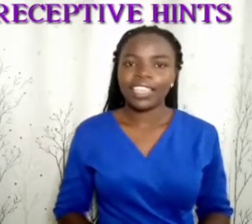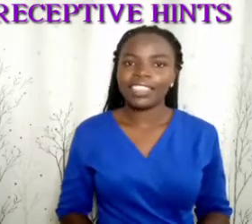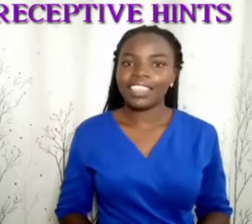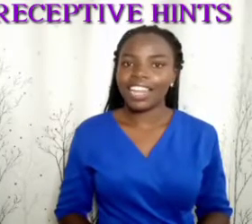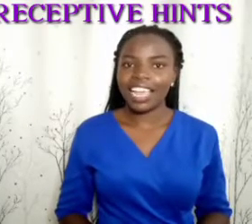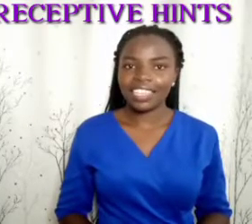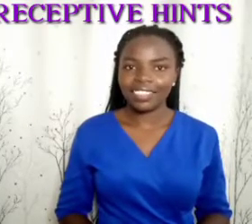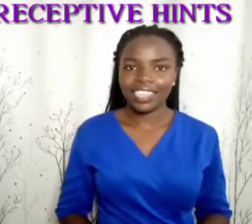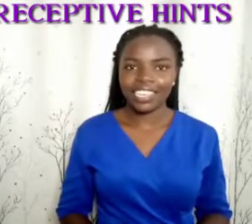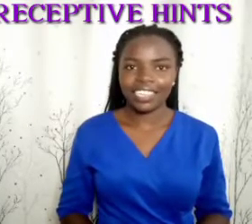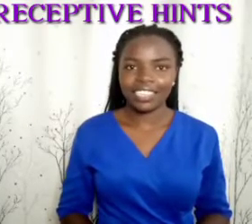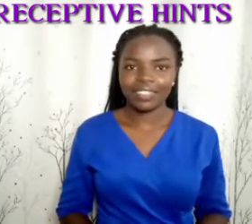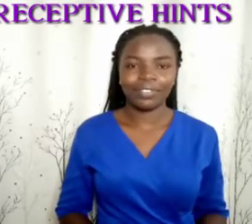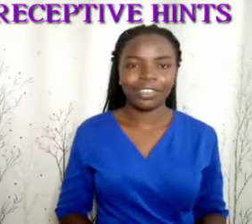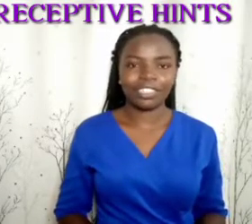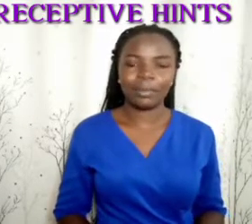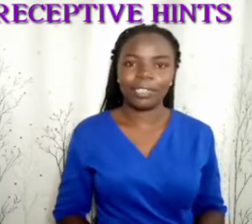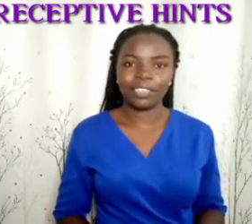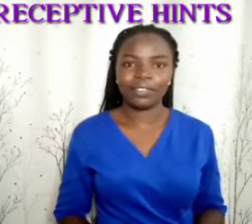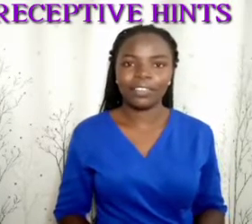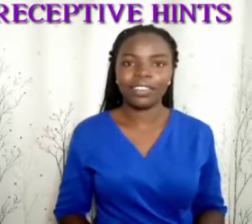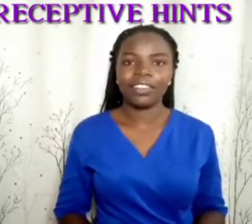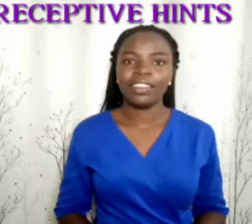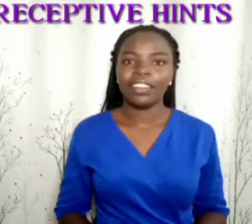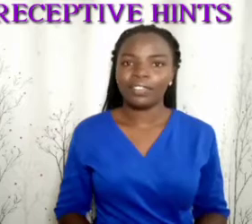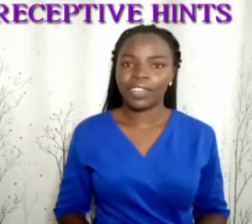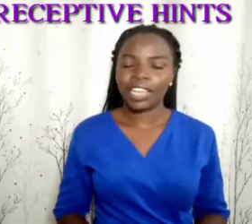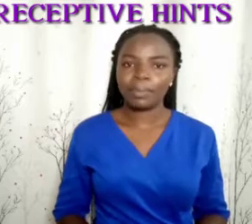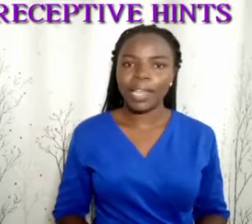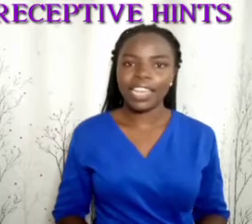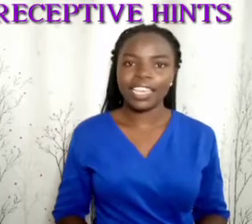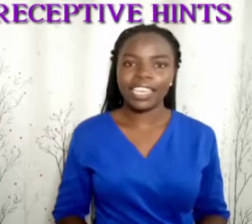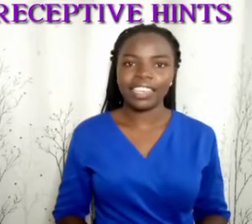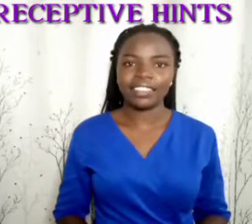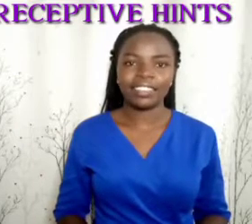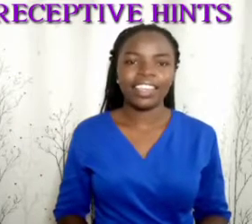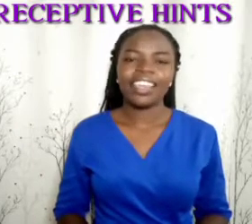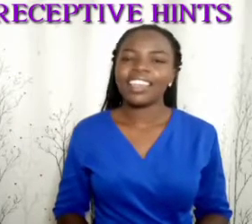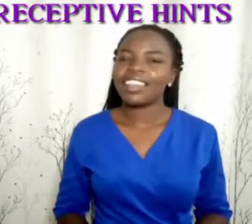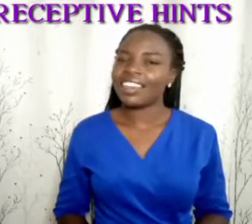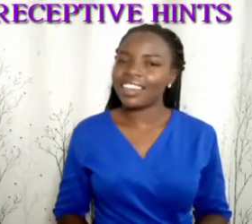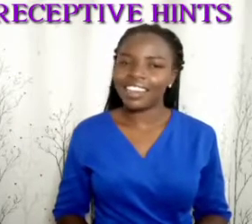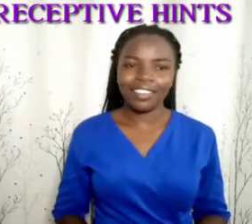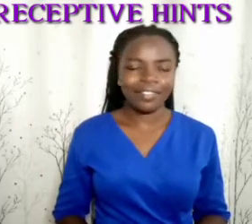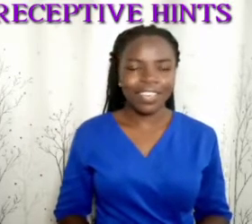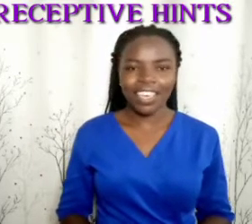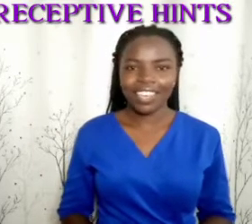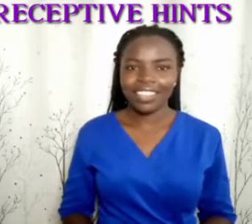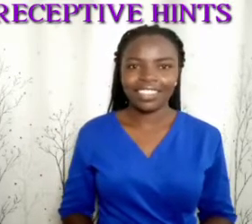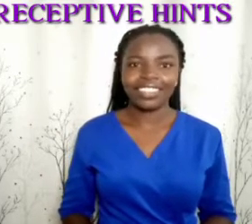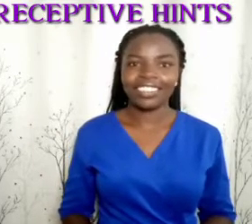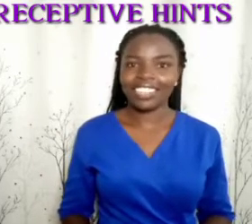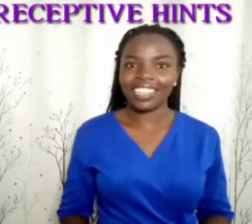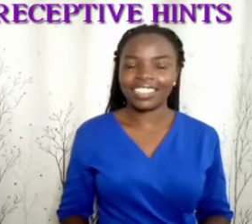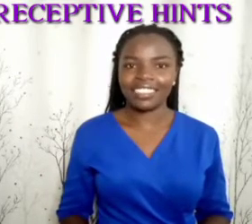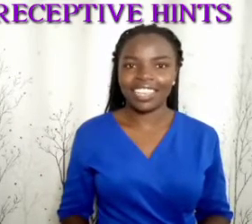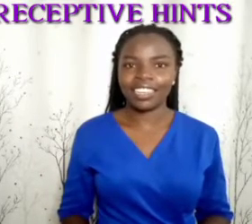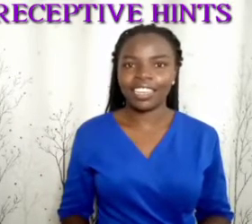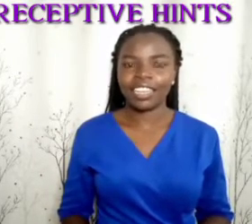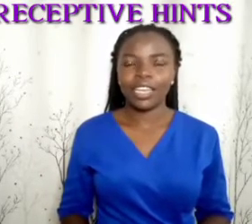The last hint for receptive finger spelling is never tell the signer